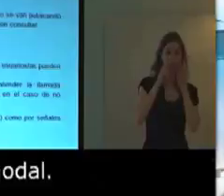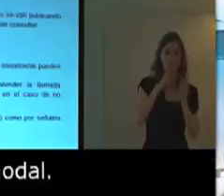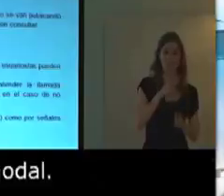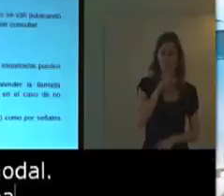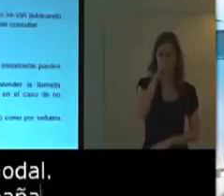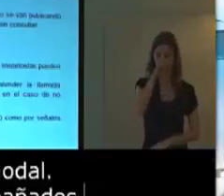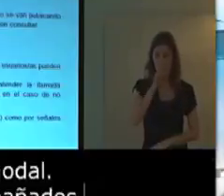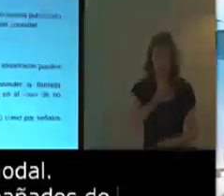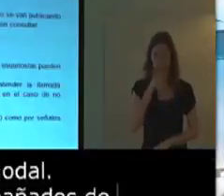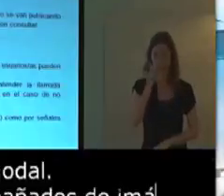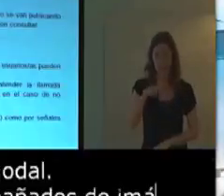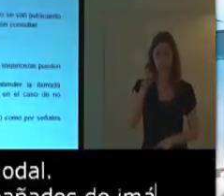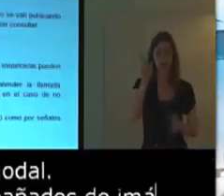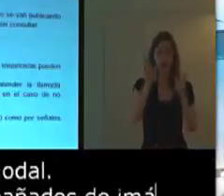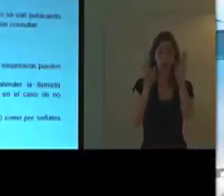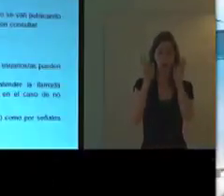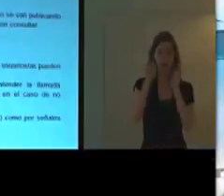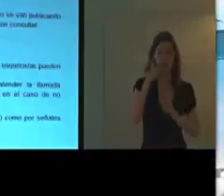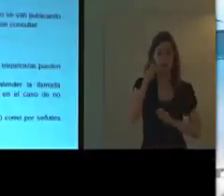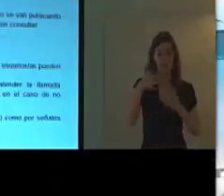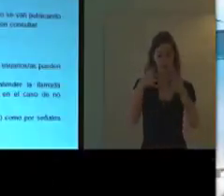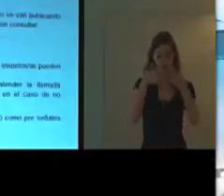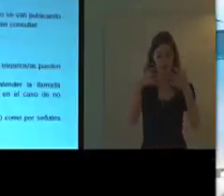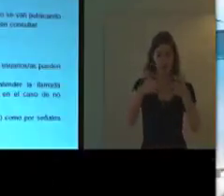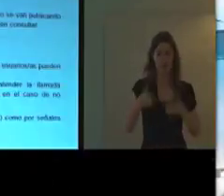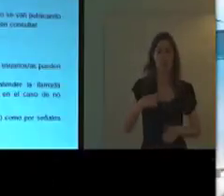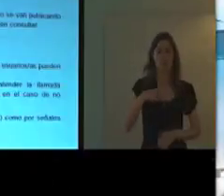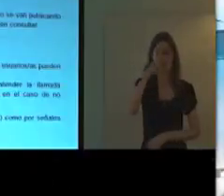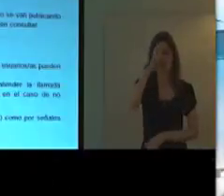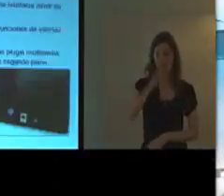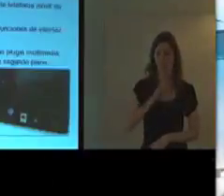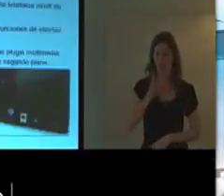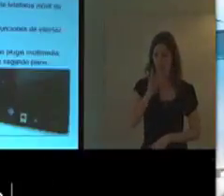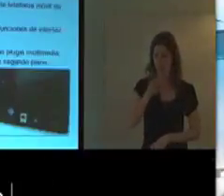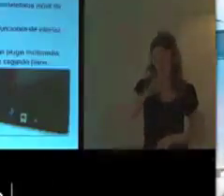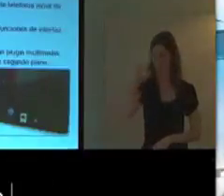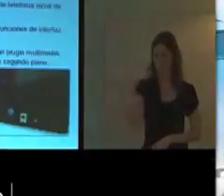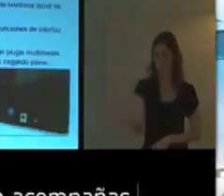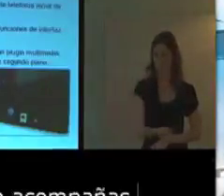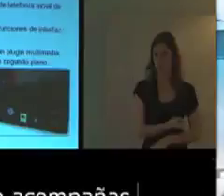is neutral. It's just said user busy, and